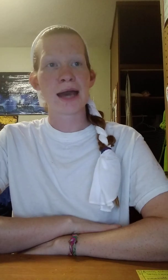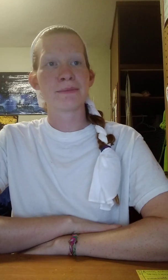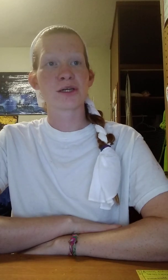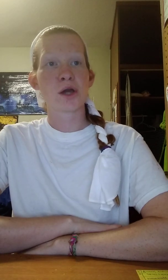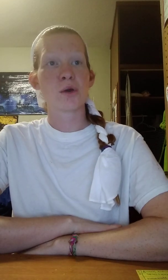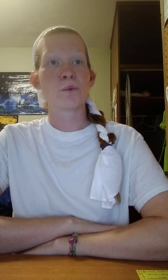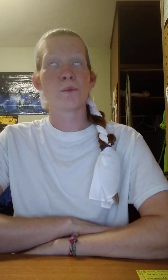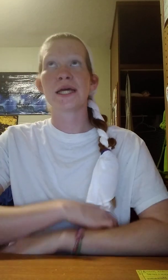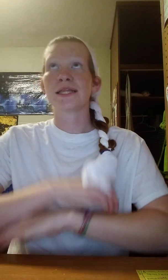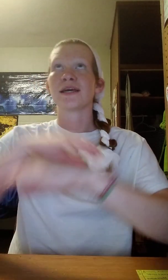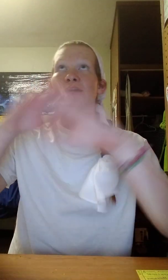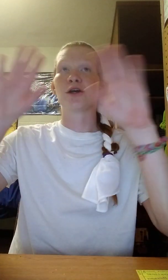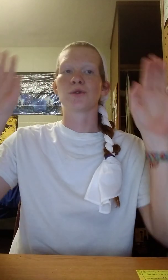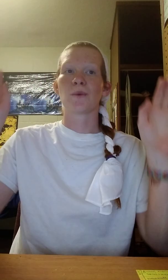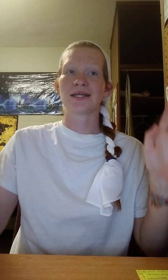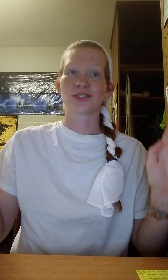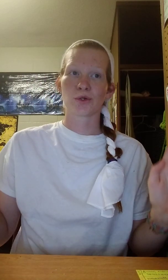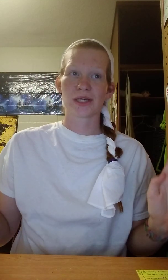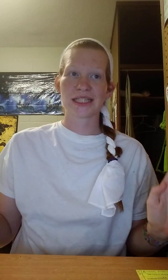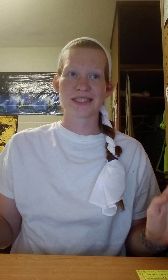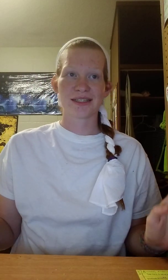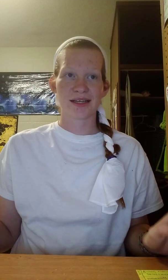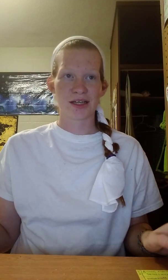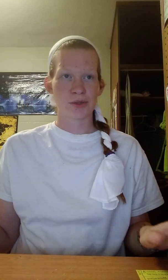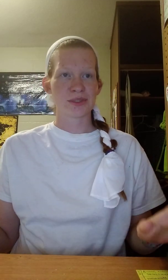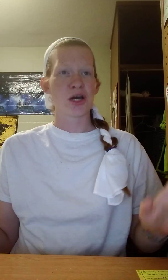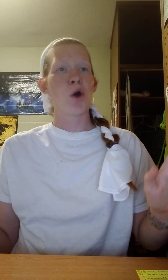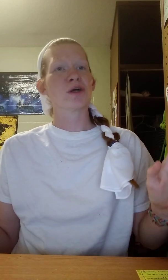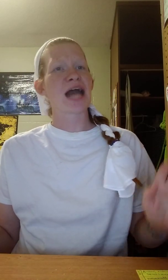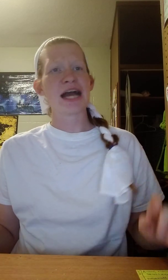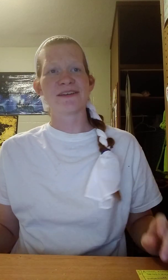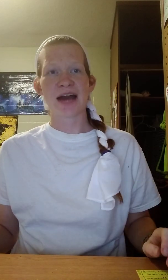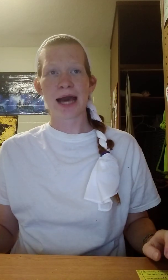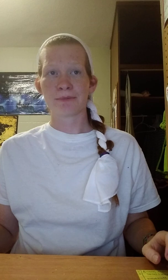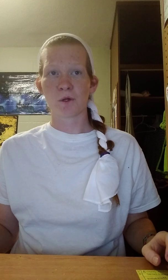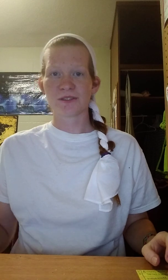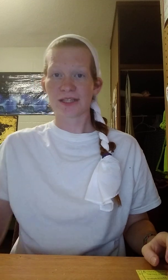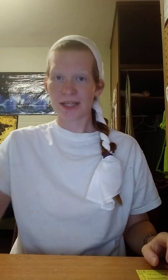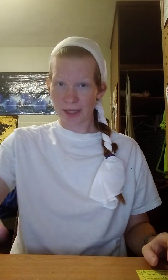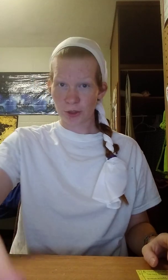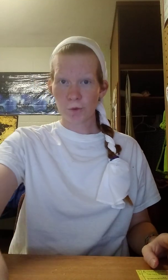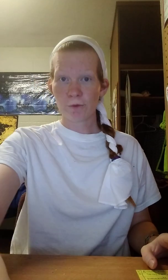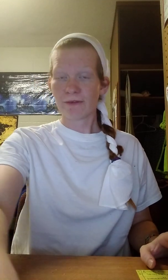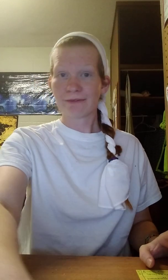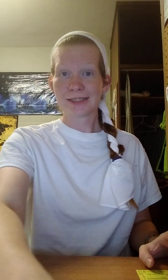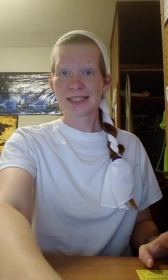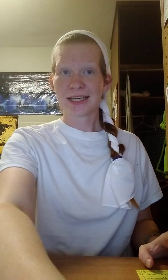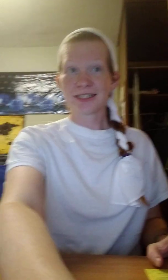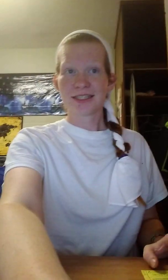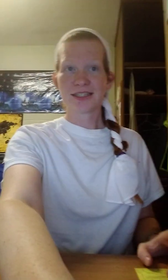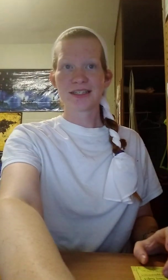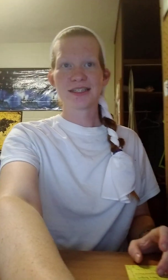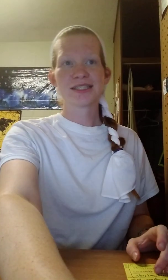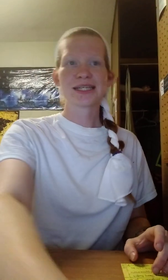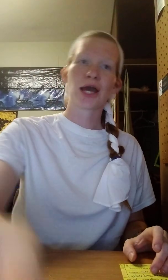time ago when the earth was green. There was more kinds of animals than you'd ever seen. They'd run